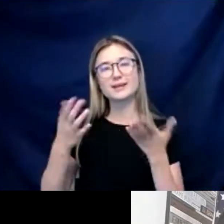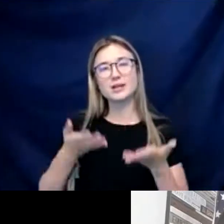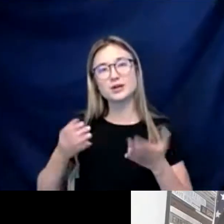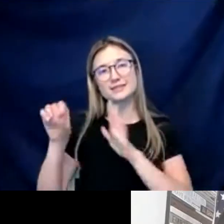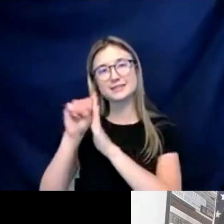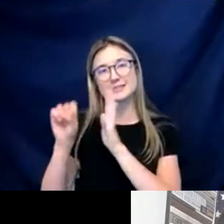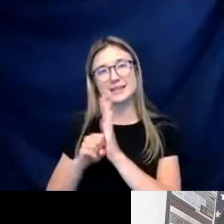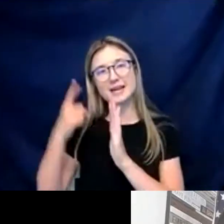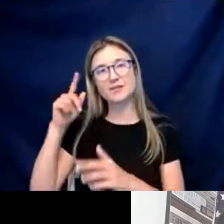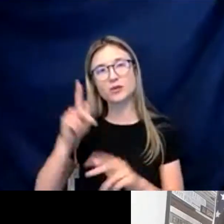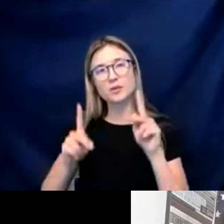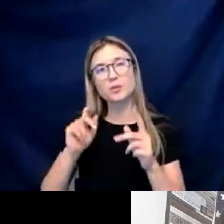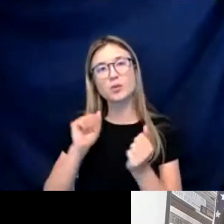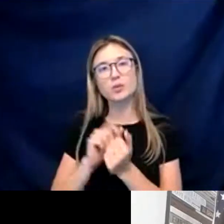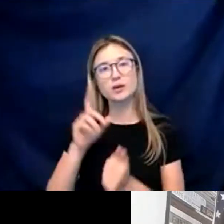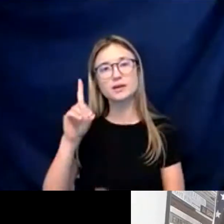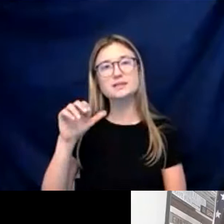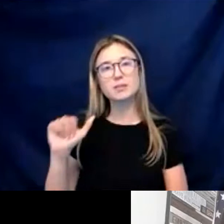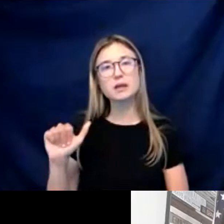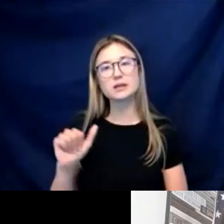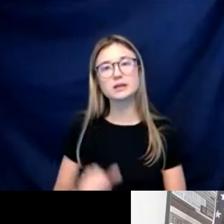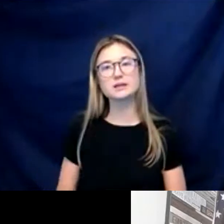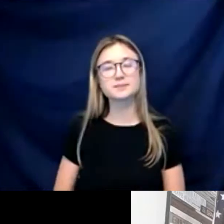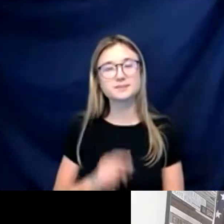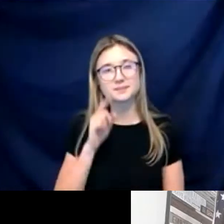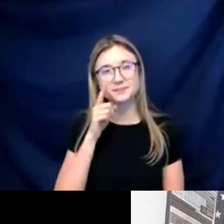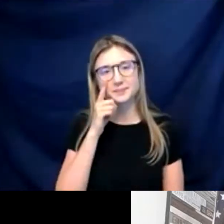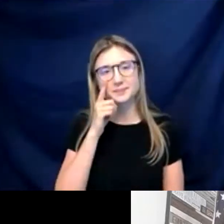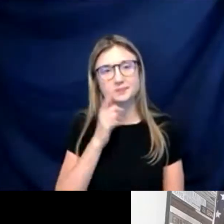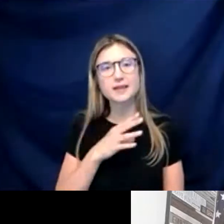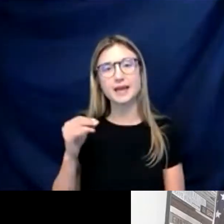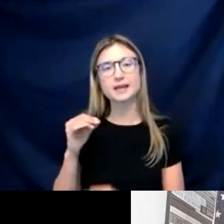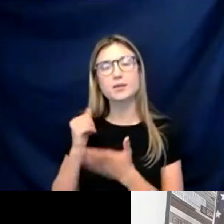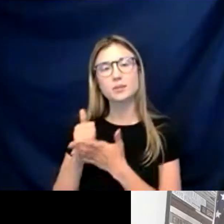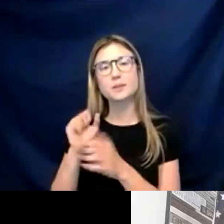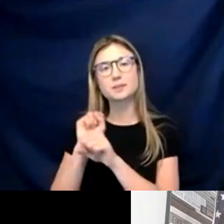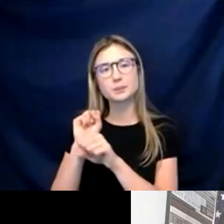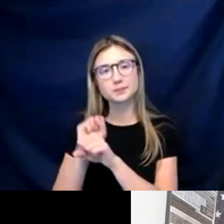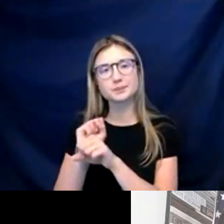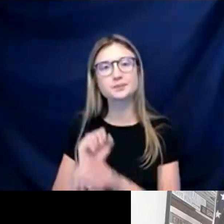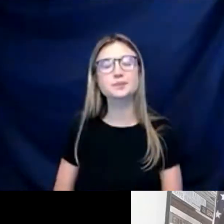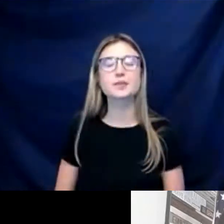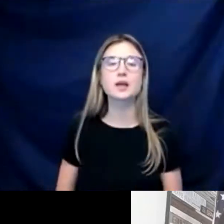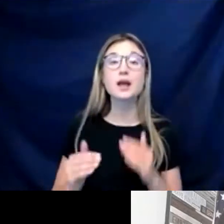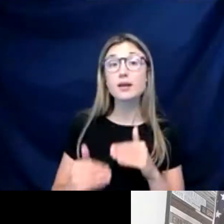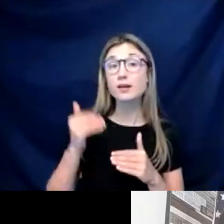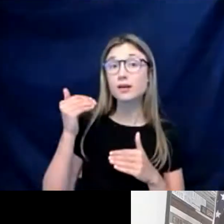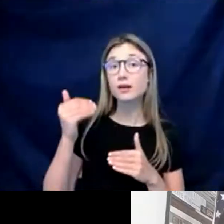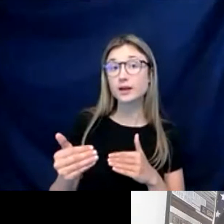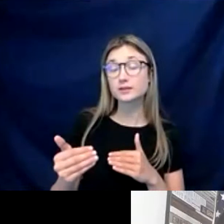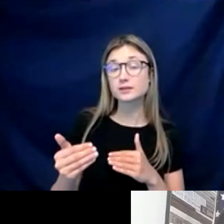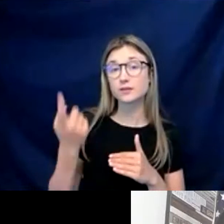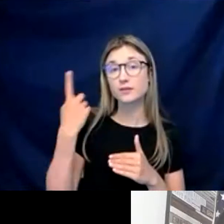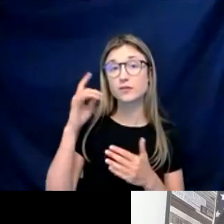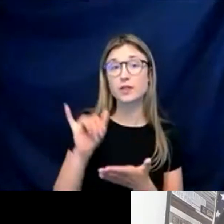for people with disabilities in employment. Our next steps for that is to do